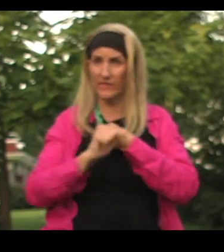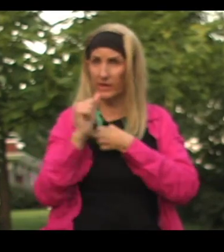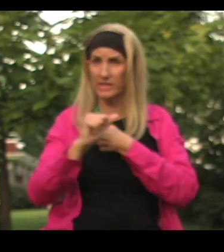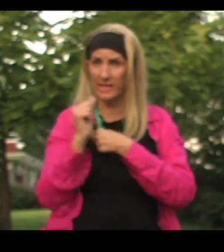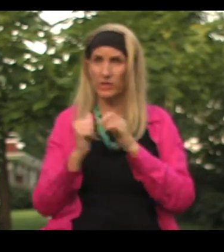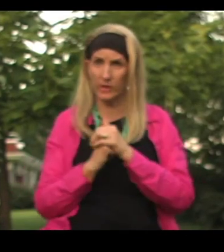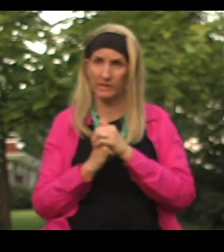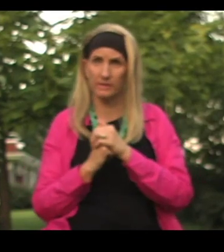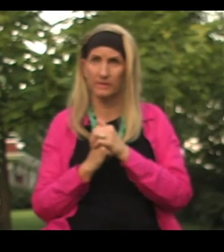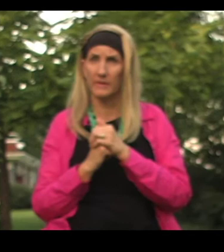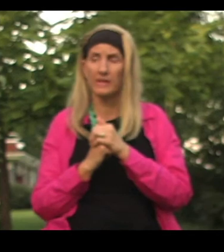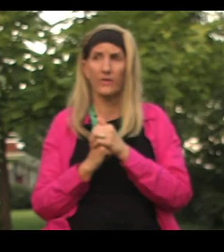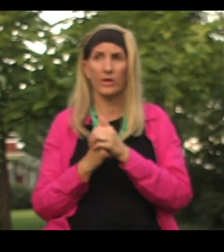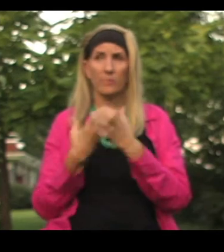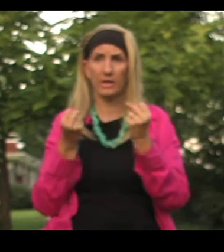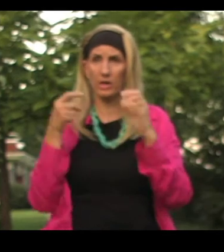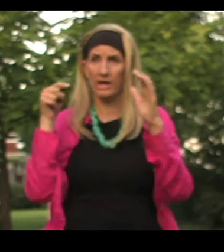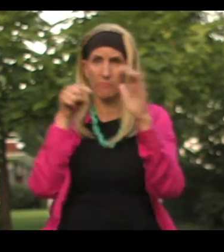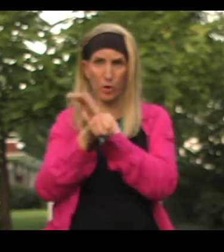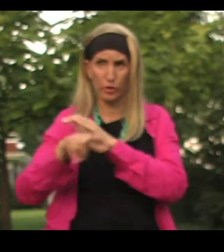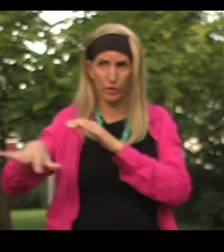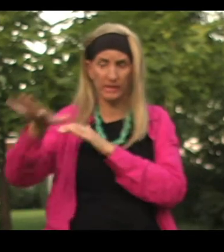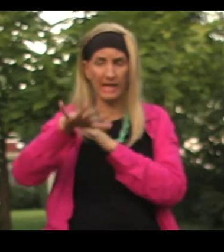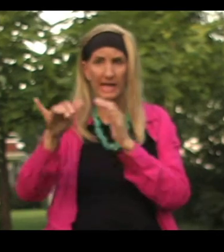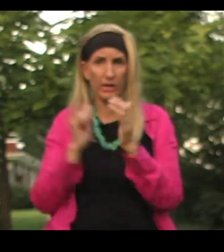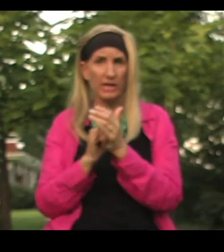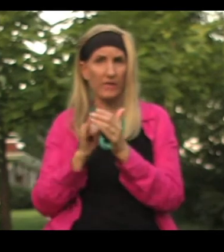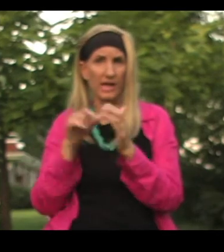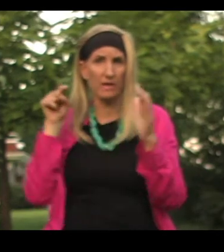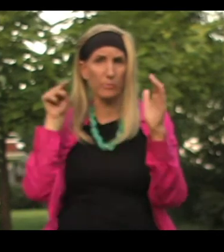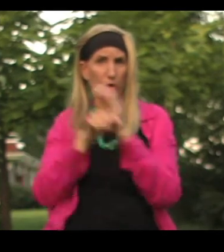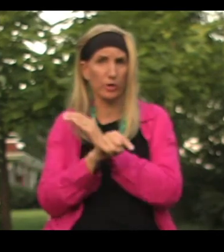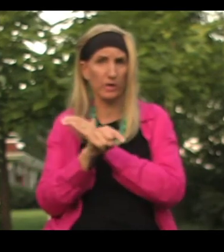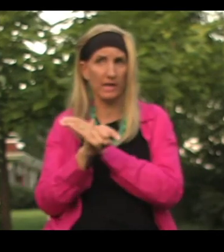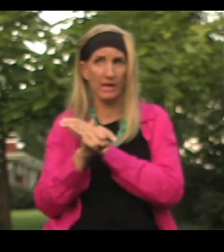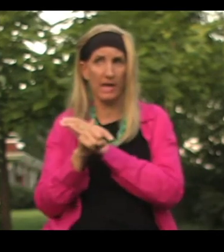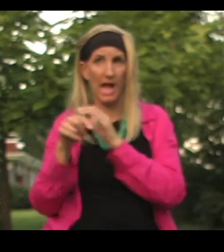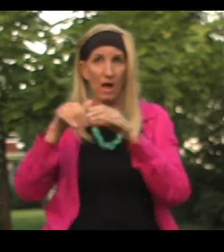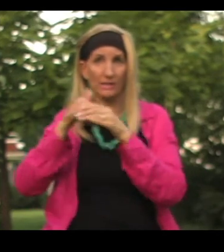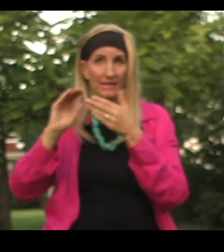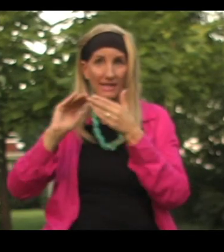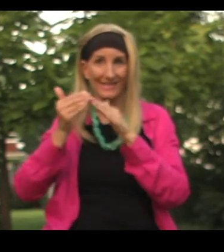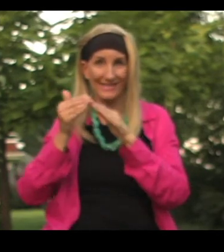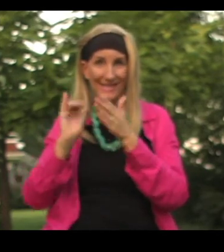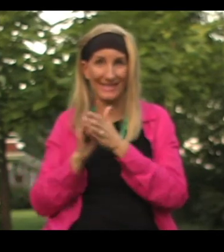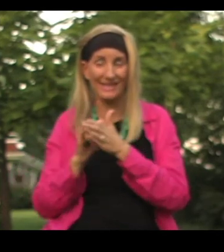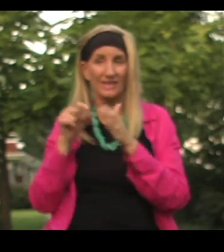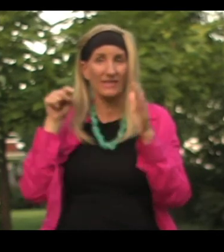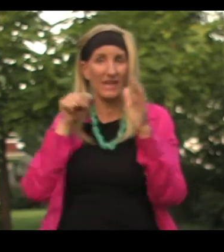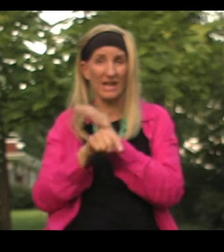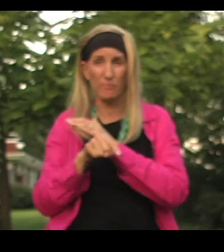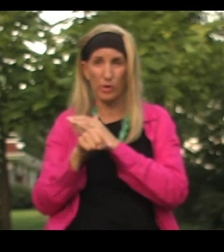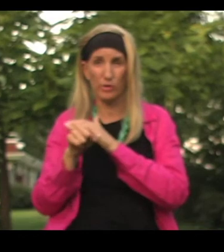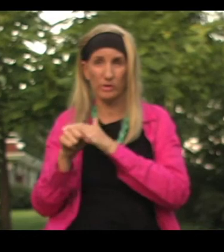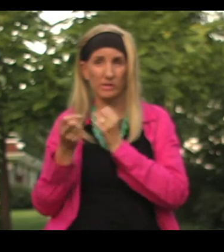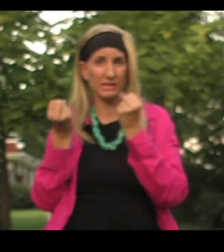very dangerous. There had been a lot of murders in that area. They had murdered outside the city. They had murdered